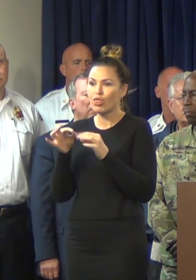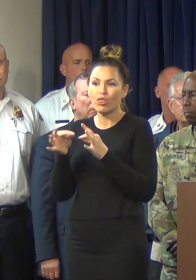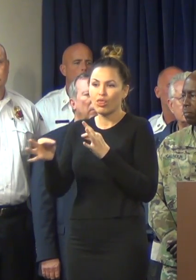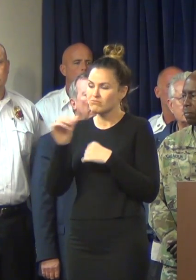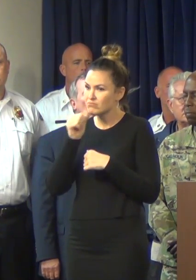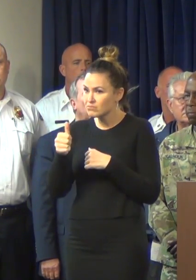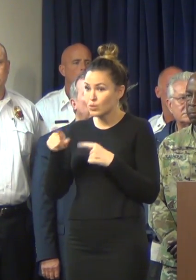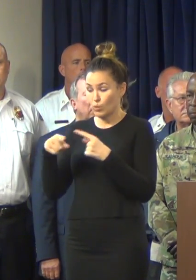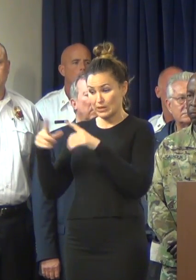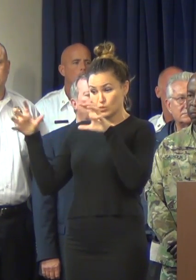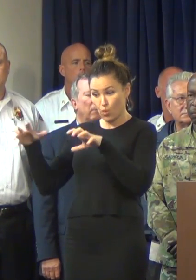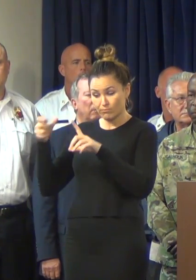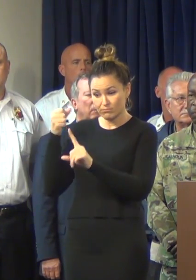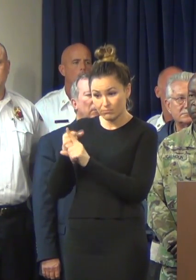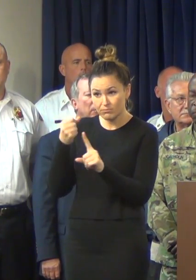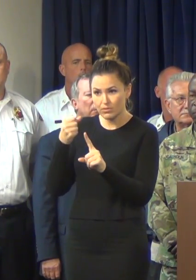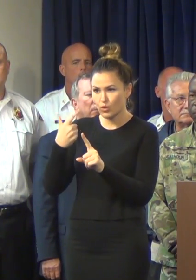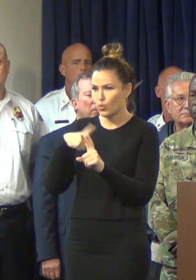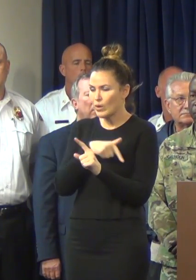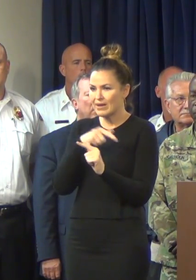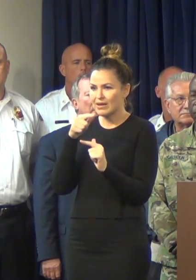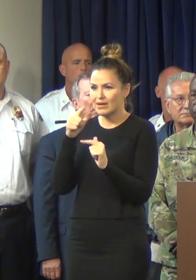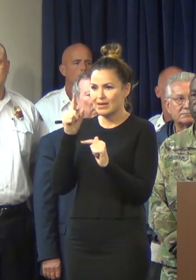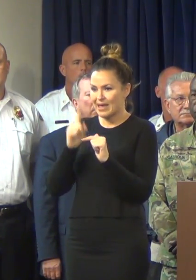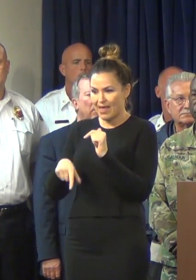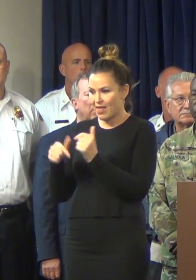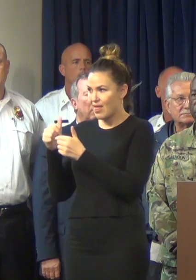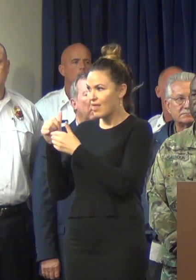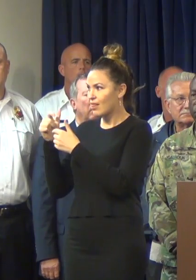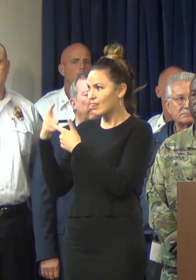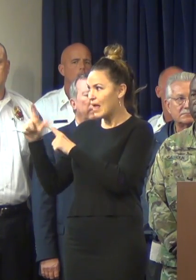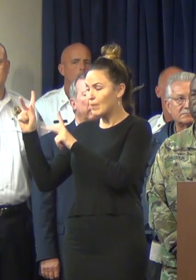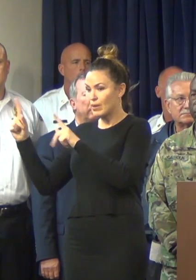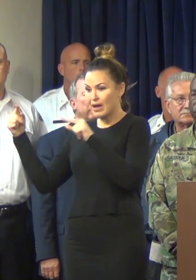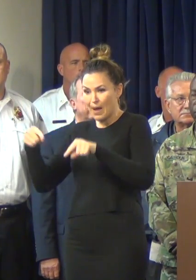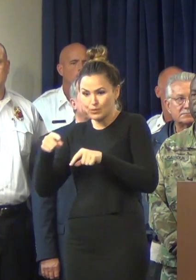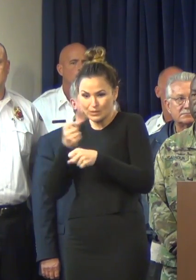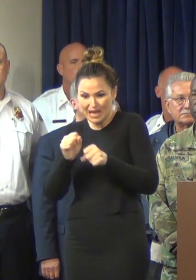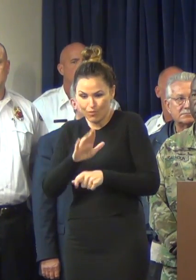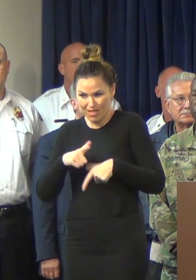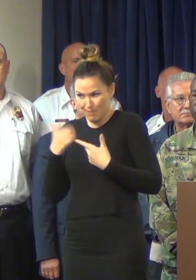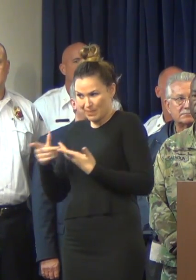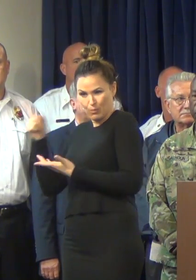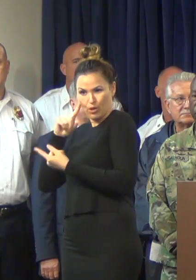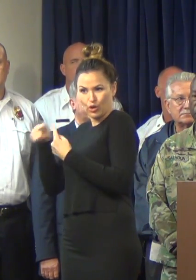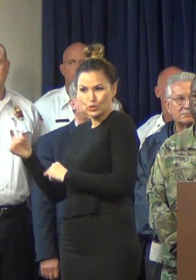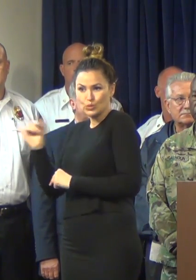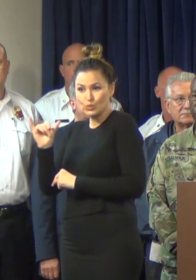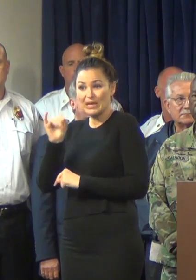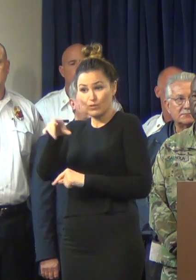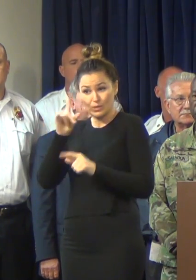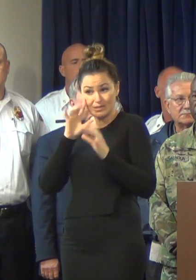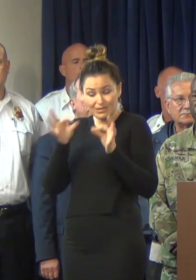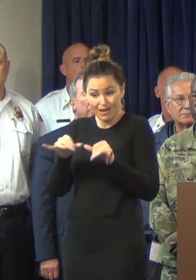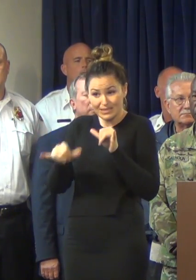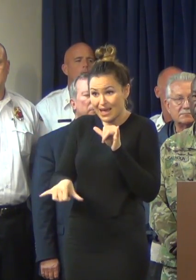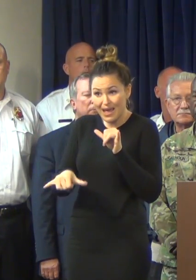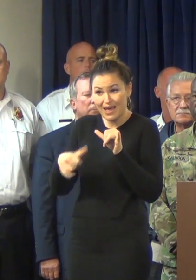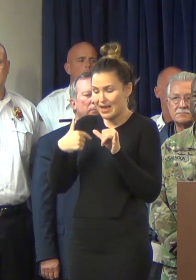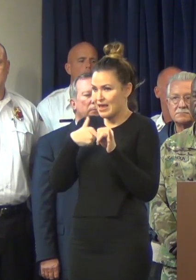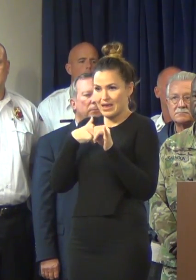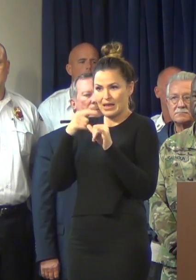storm comes, we can't put first responders at risk to save your life. If you make a decision not to leave, we